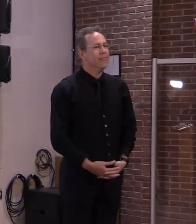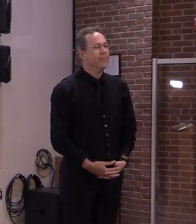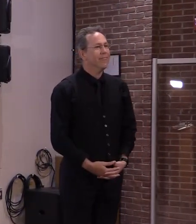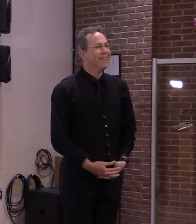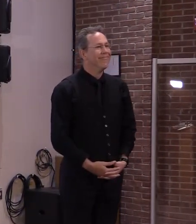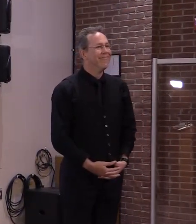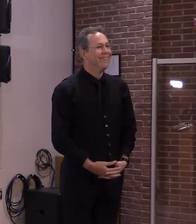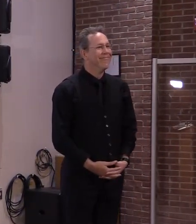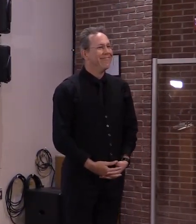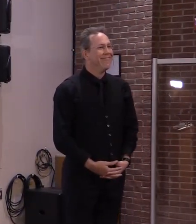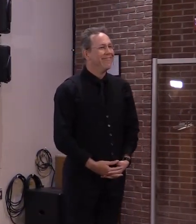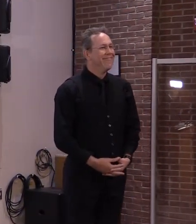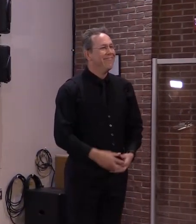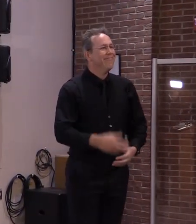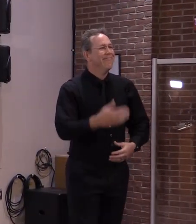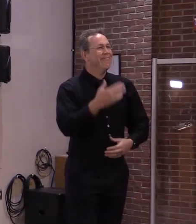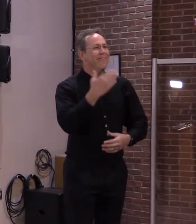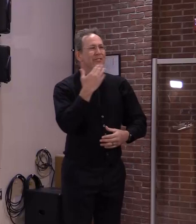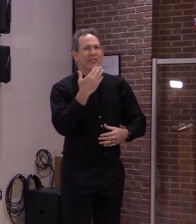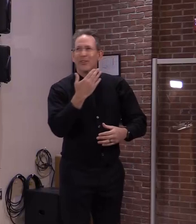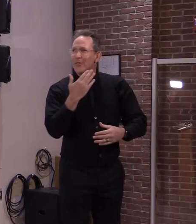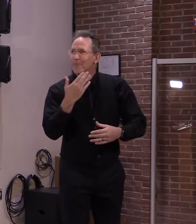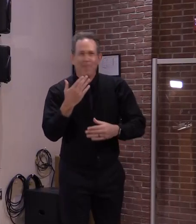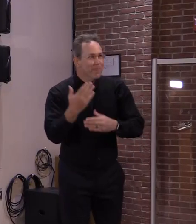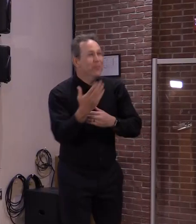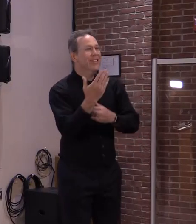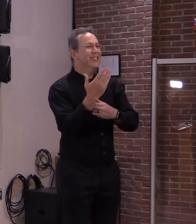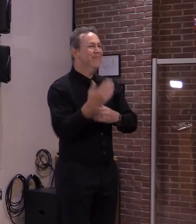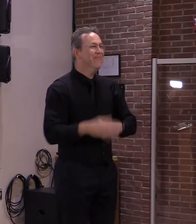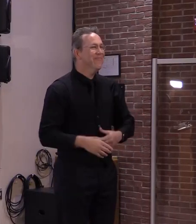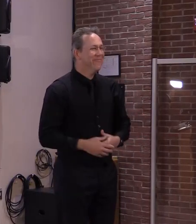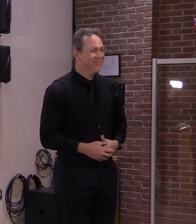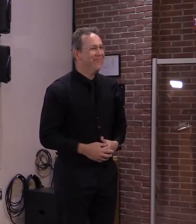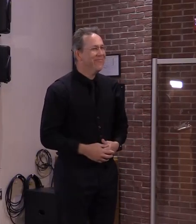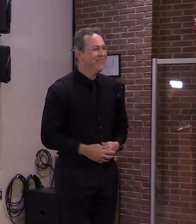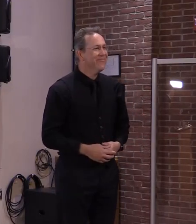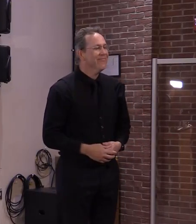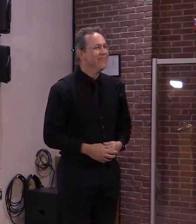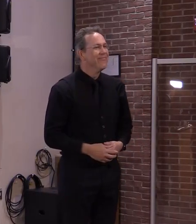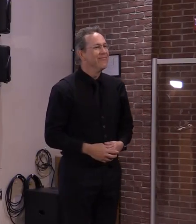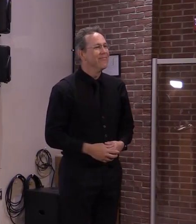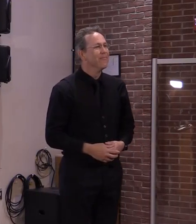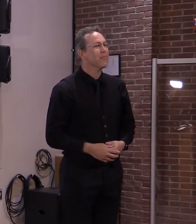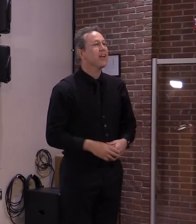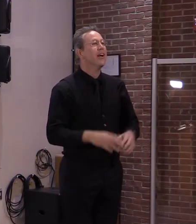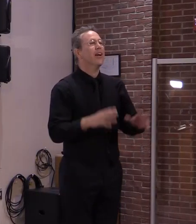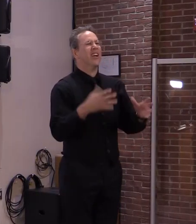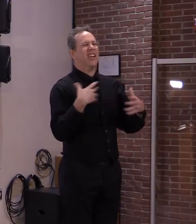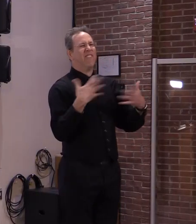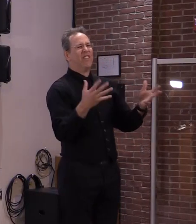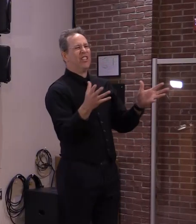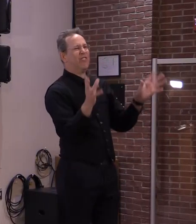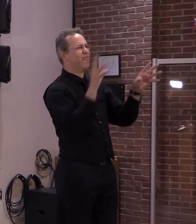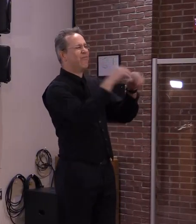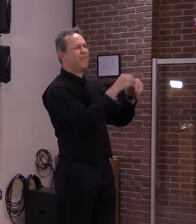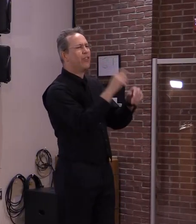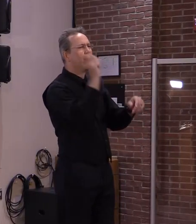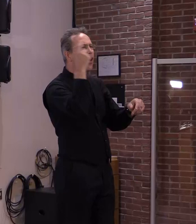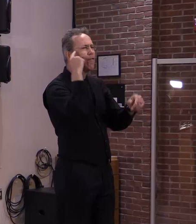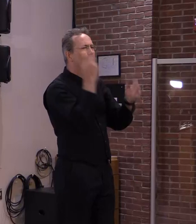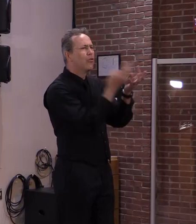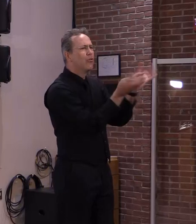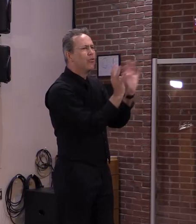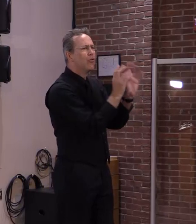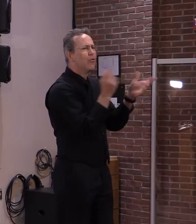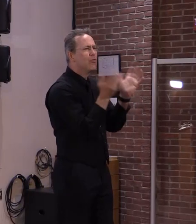Well, good morning still. Just got off the phone with other governors, Dr. Fauci,